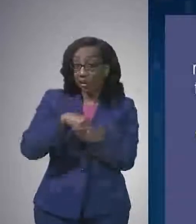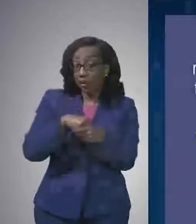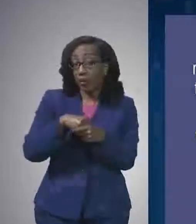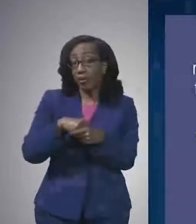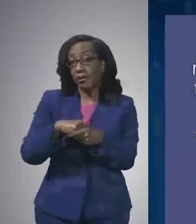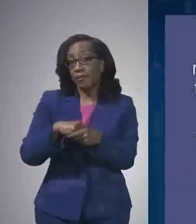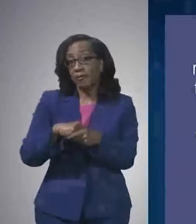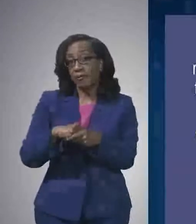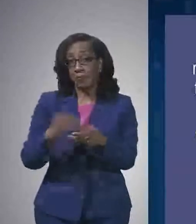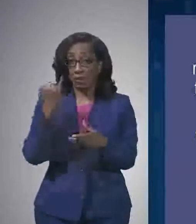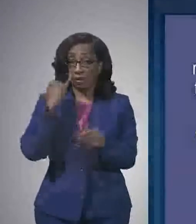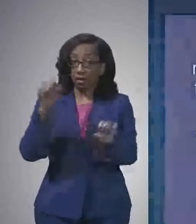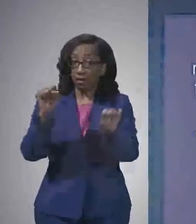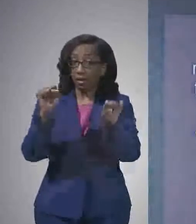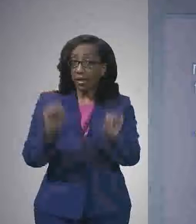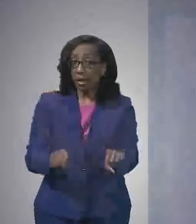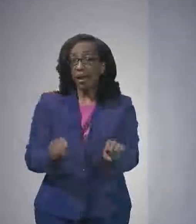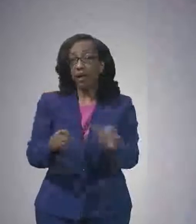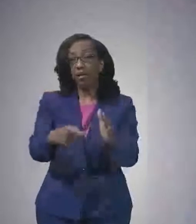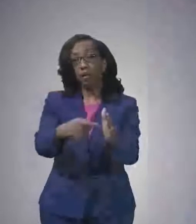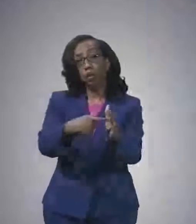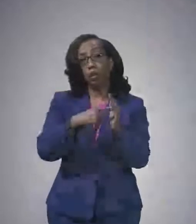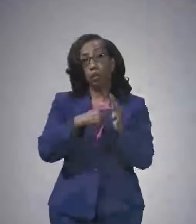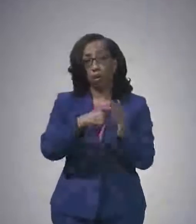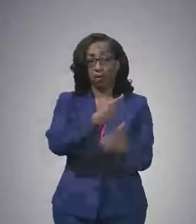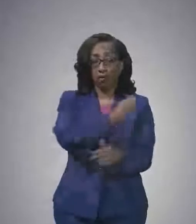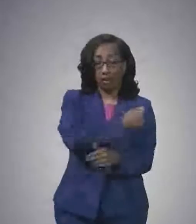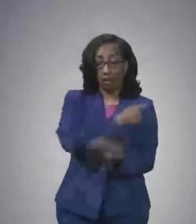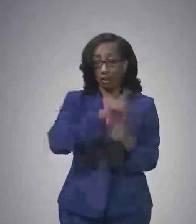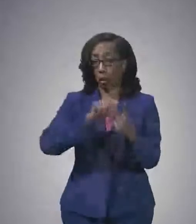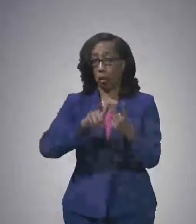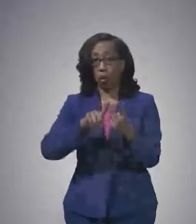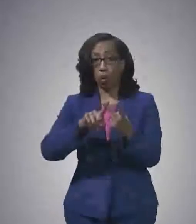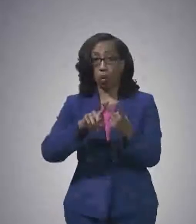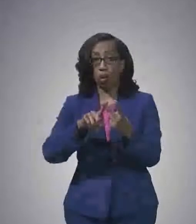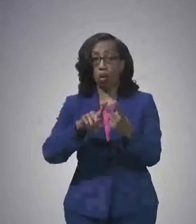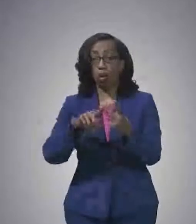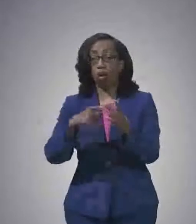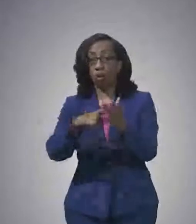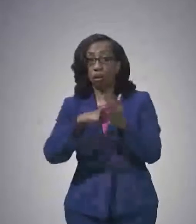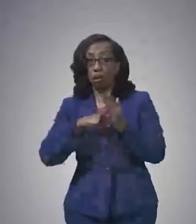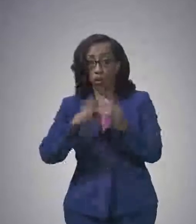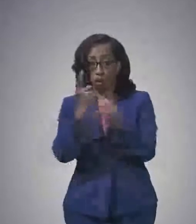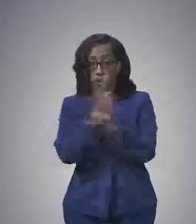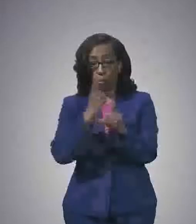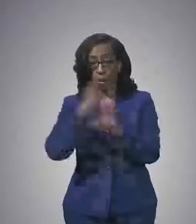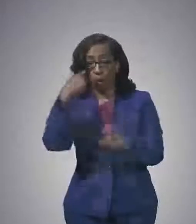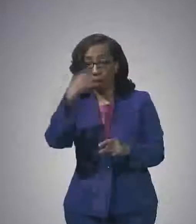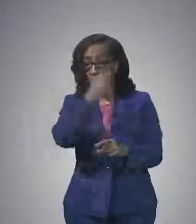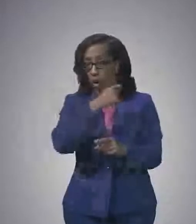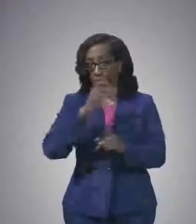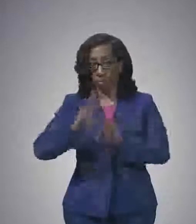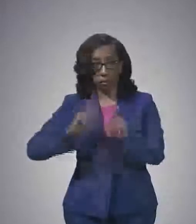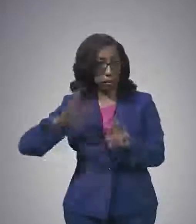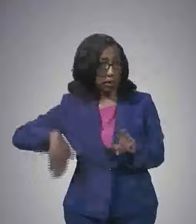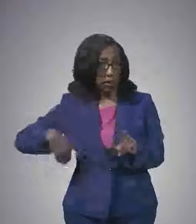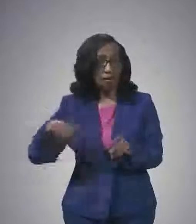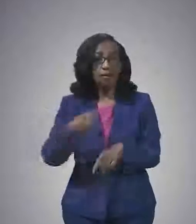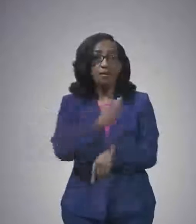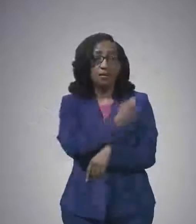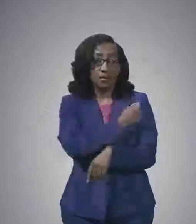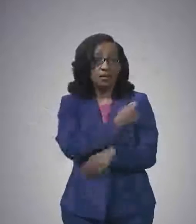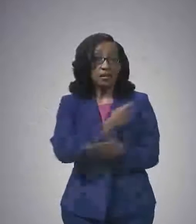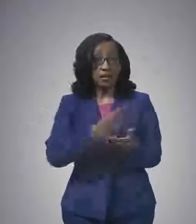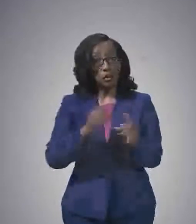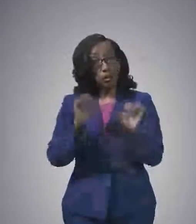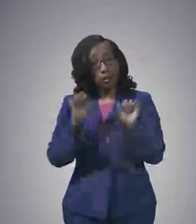they can, requiring the vaccine or requiring regular testing of unvaccinated individuals. We can all do our part